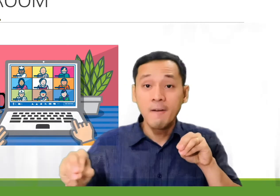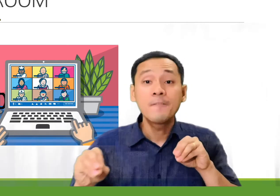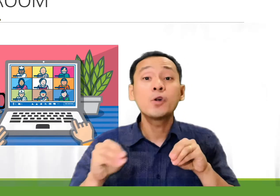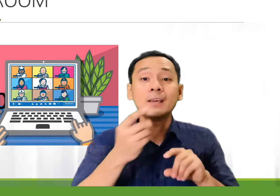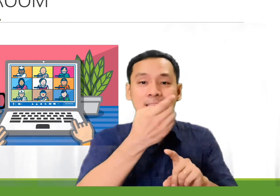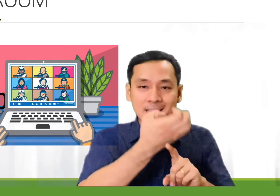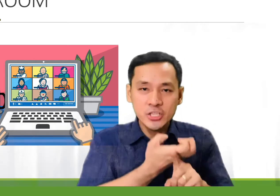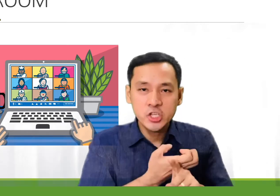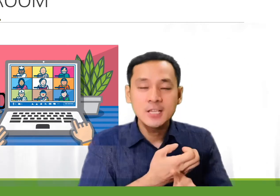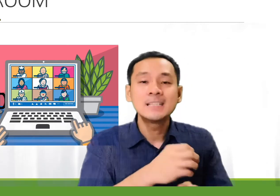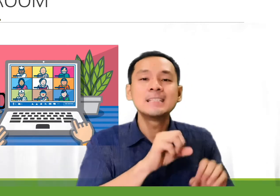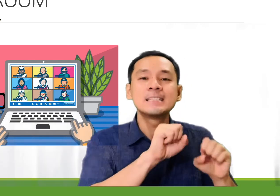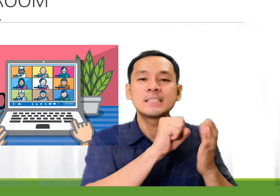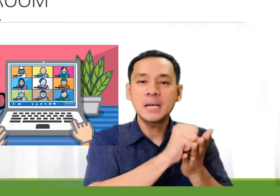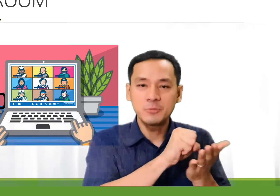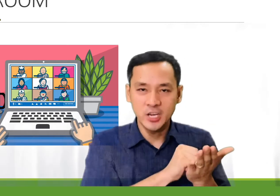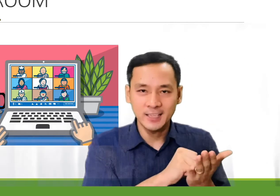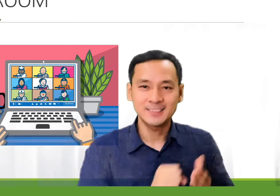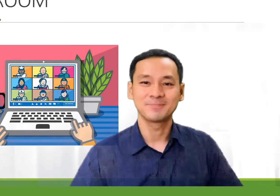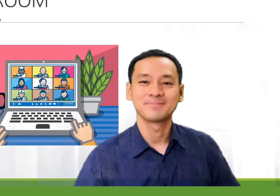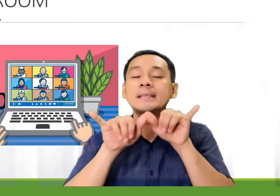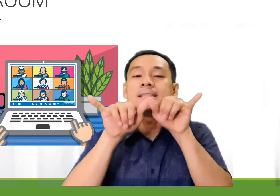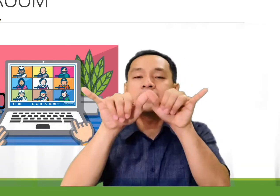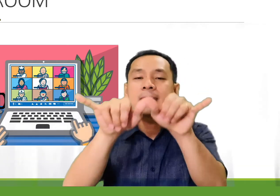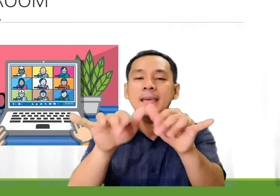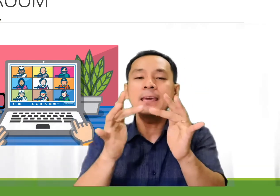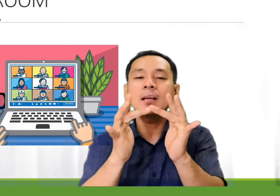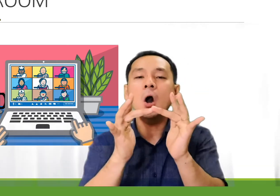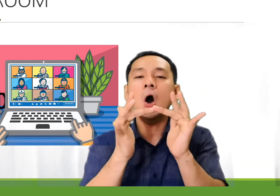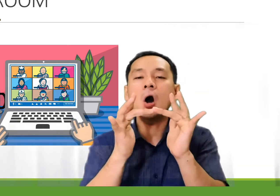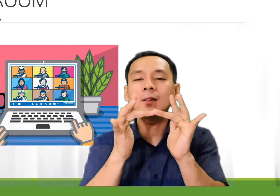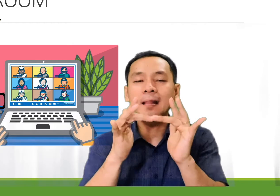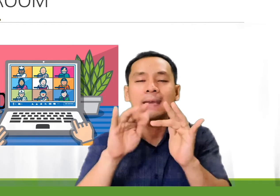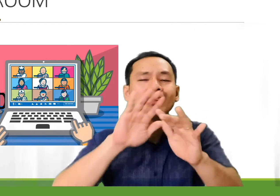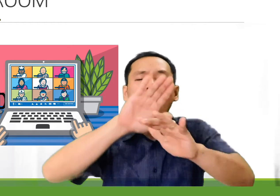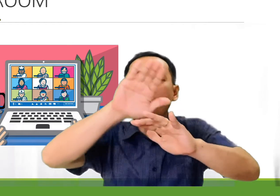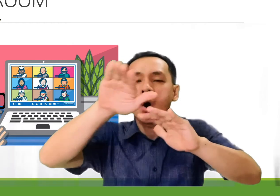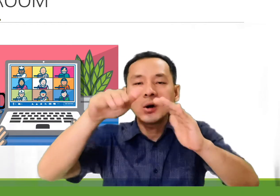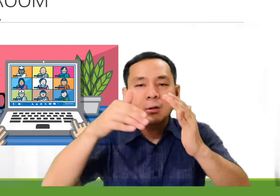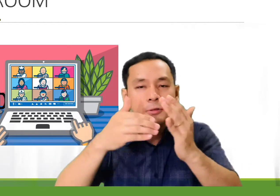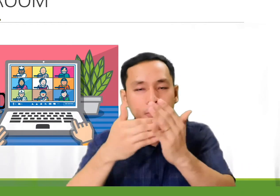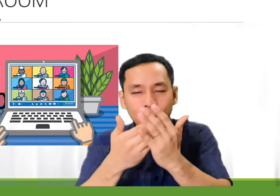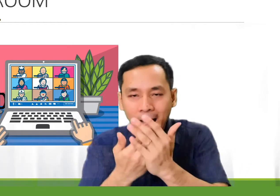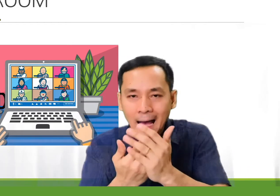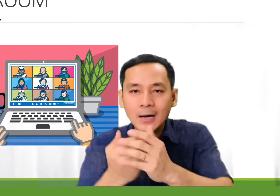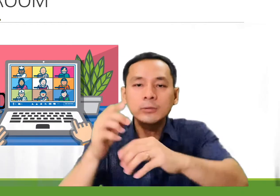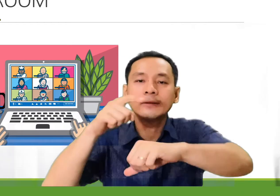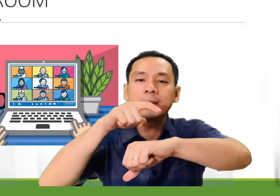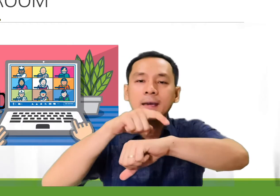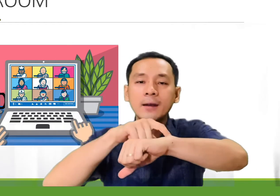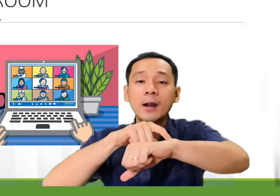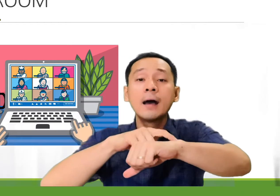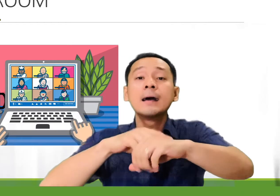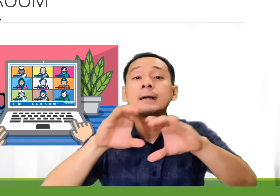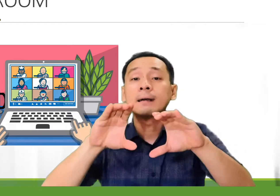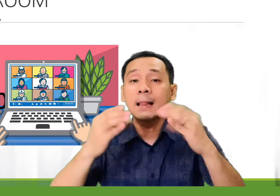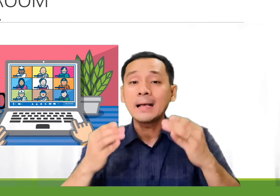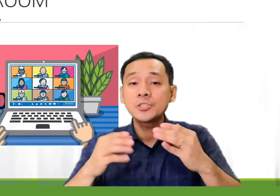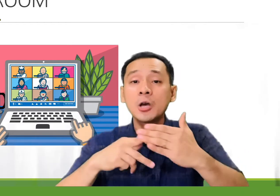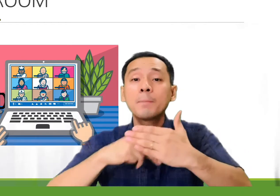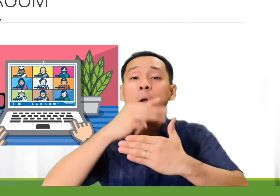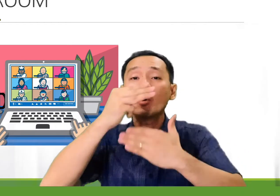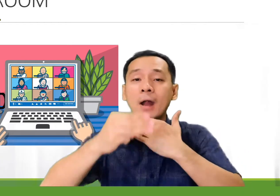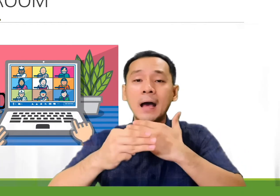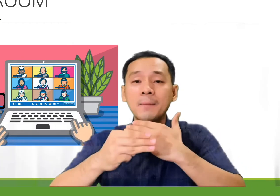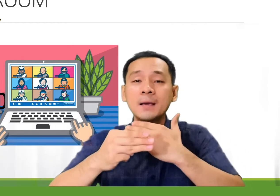allotted for each subject. Staying online all throughout their